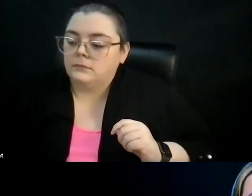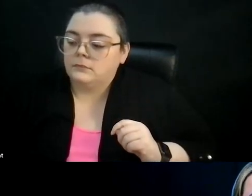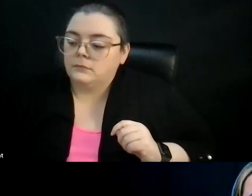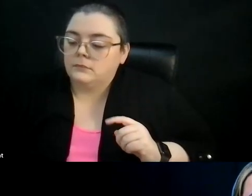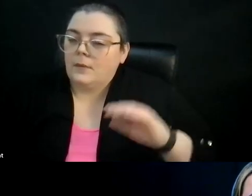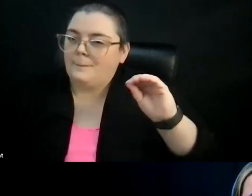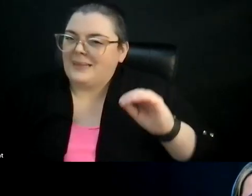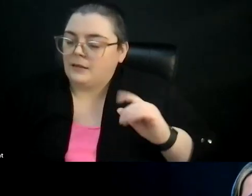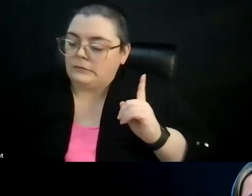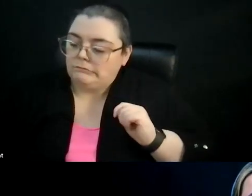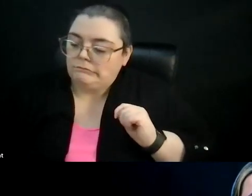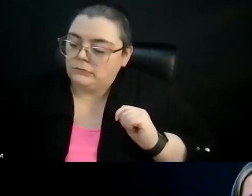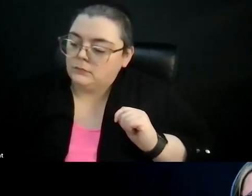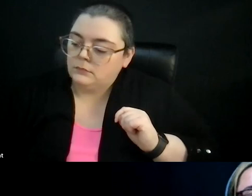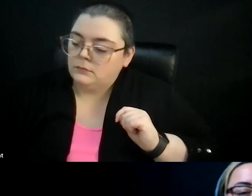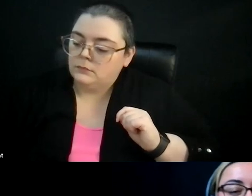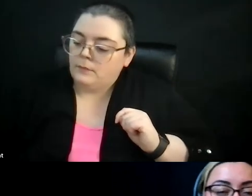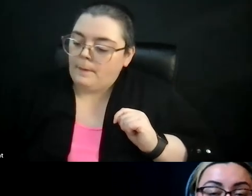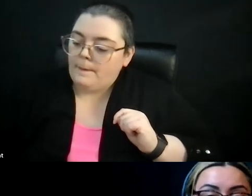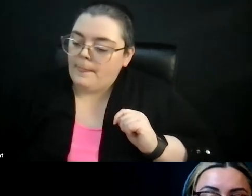One second. Just taking some notes here.